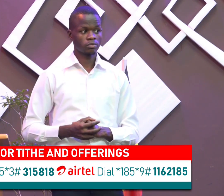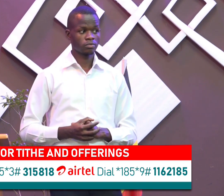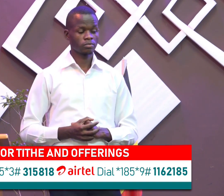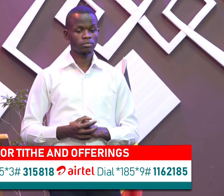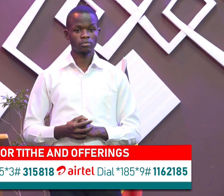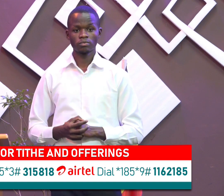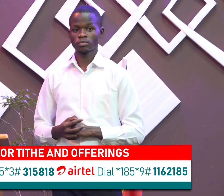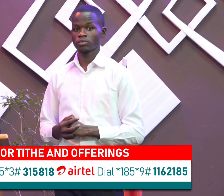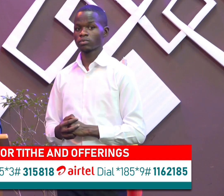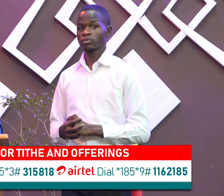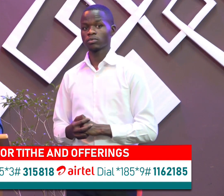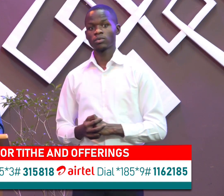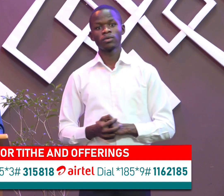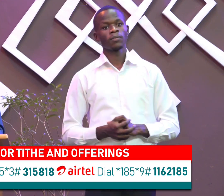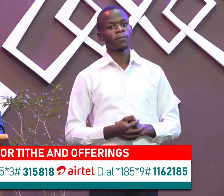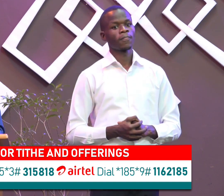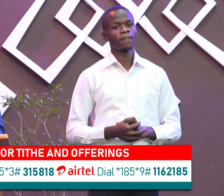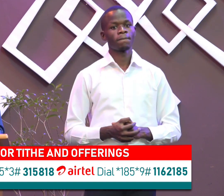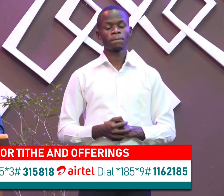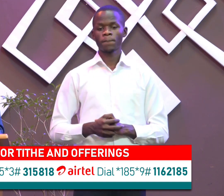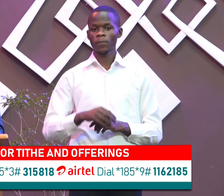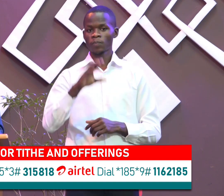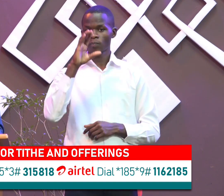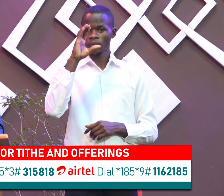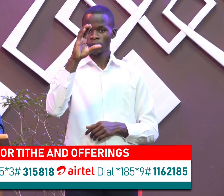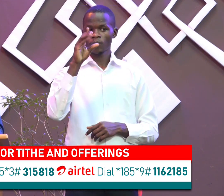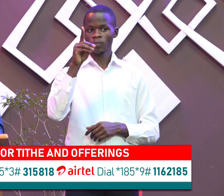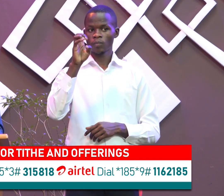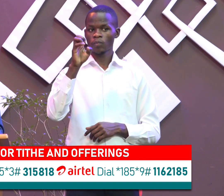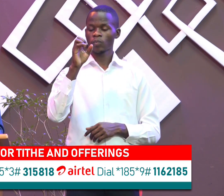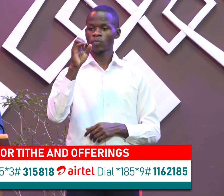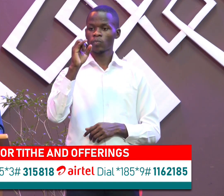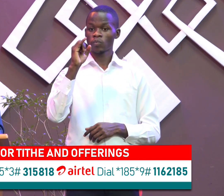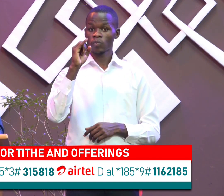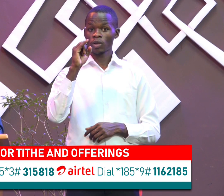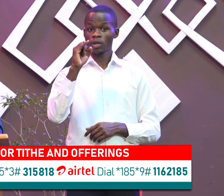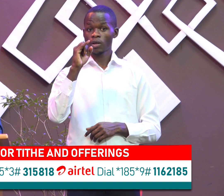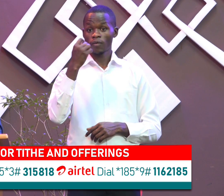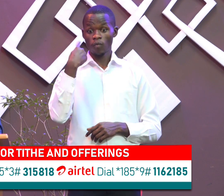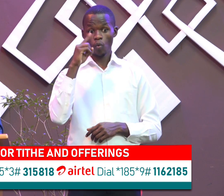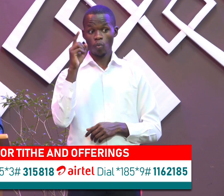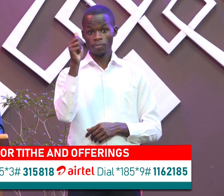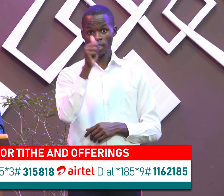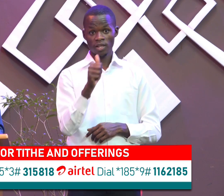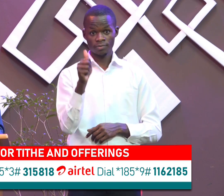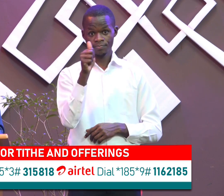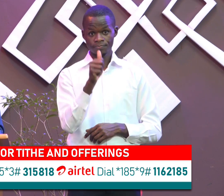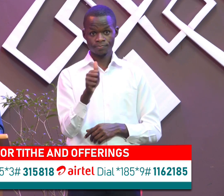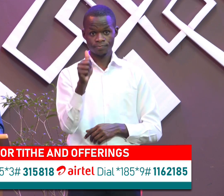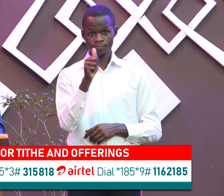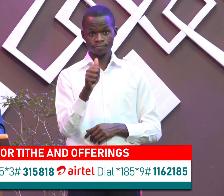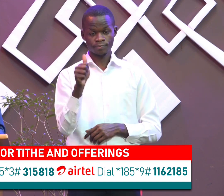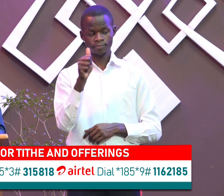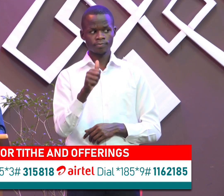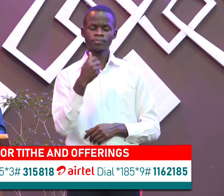so ngenze ku merchant code bansabi merchant code ID ya Airtel ya